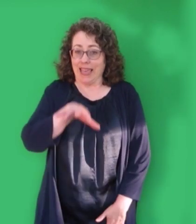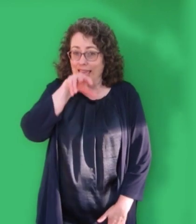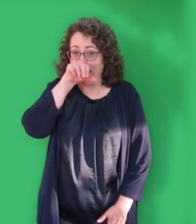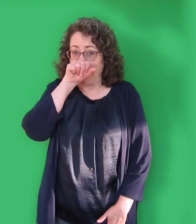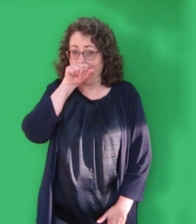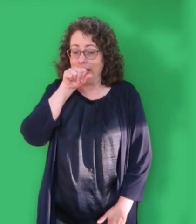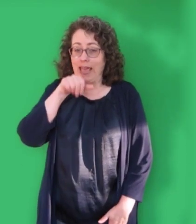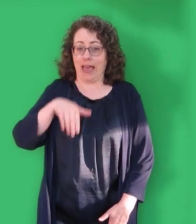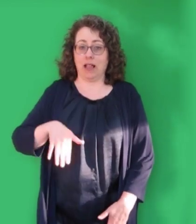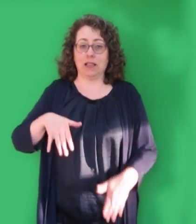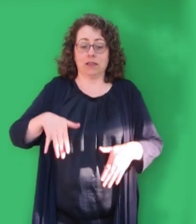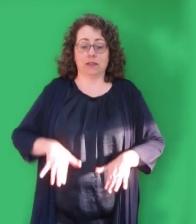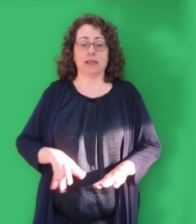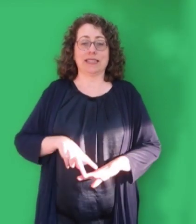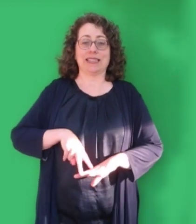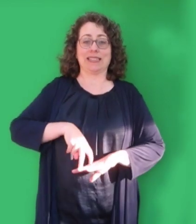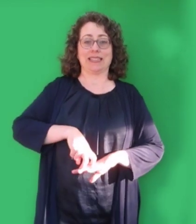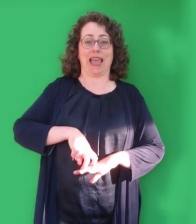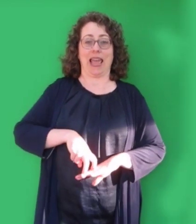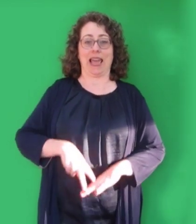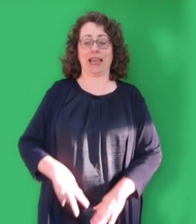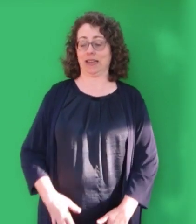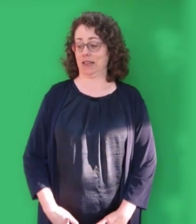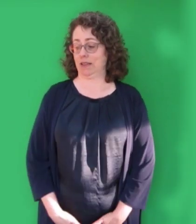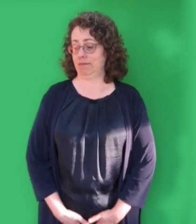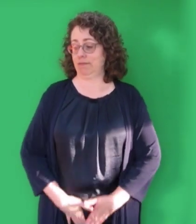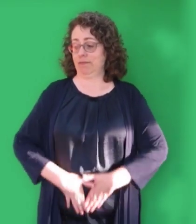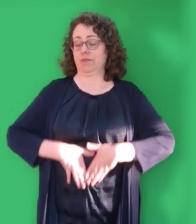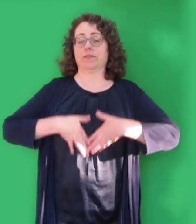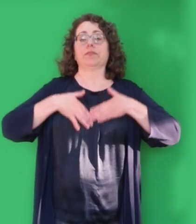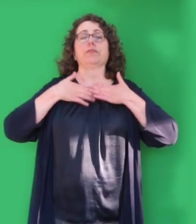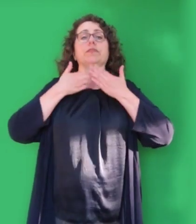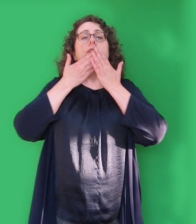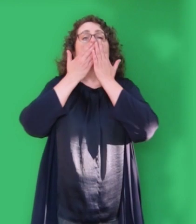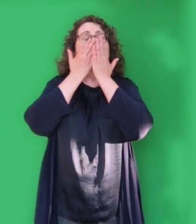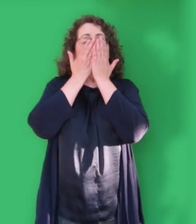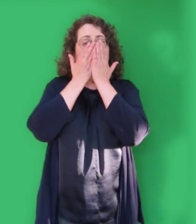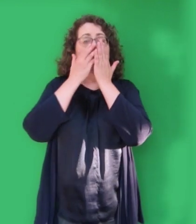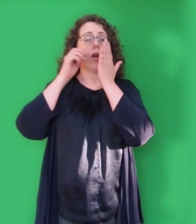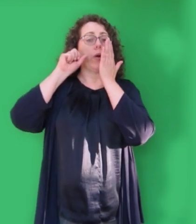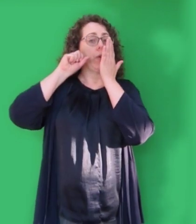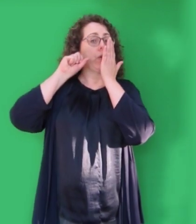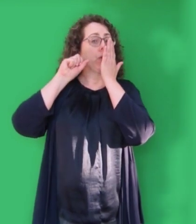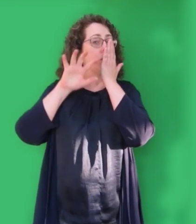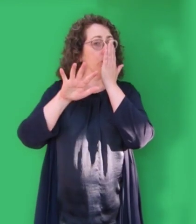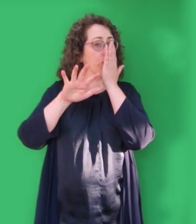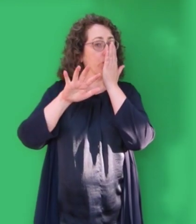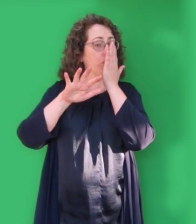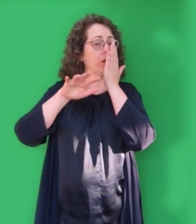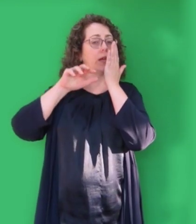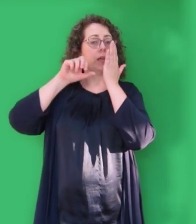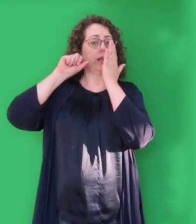press up to stand. Exhale out the mouth, 3 audible exhales.